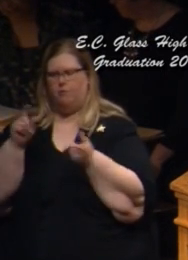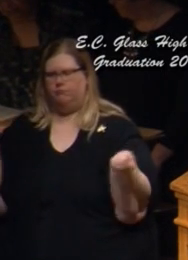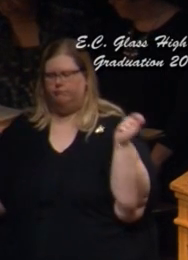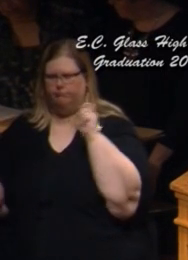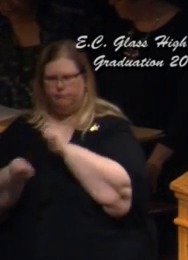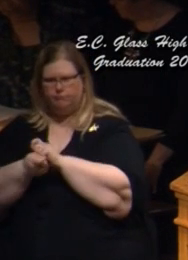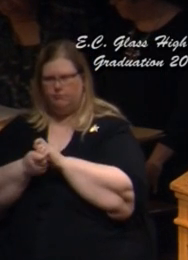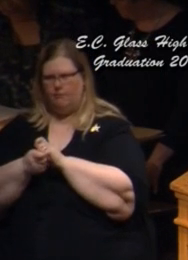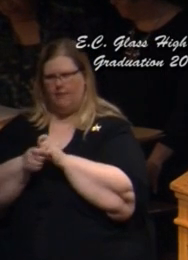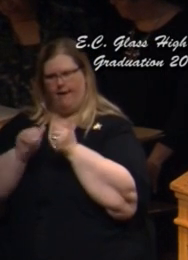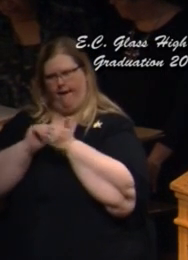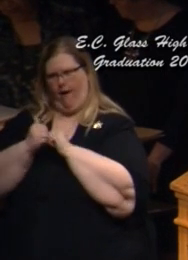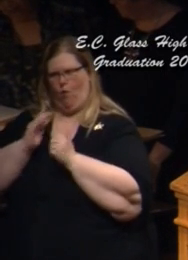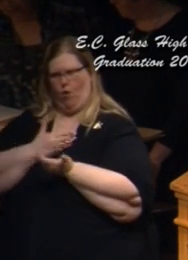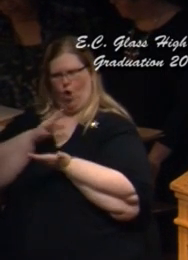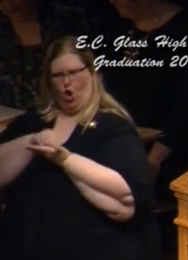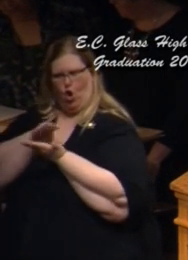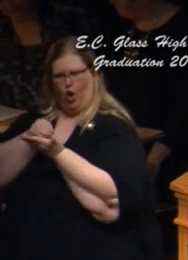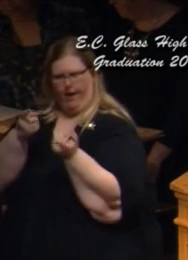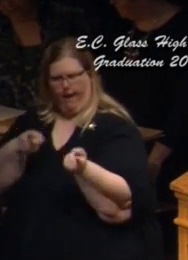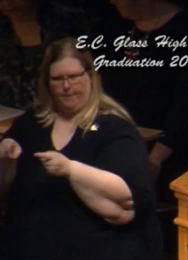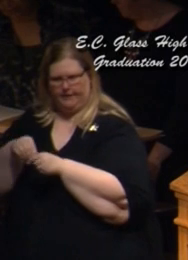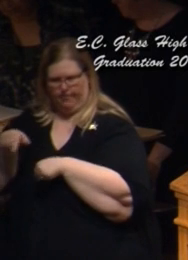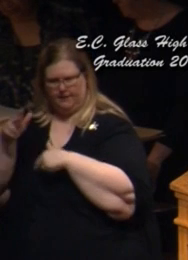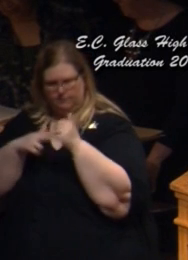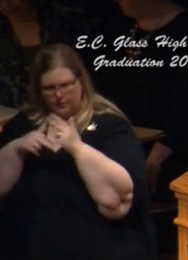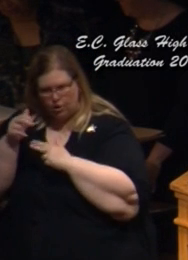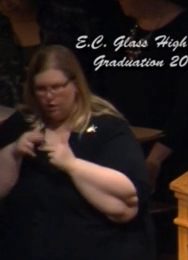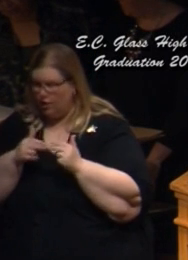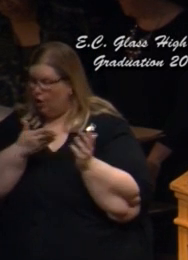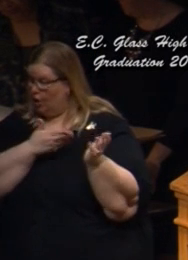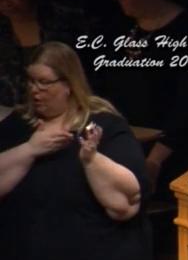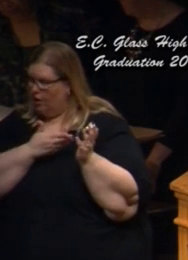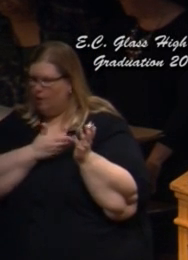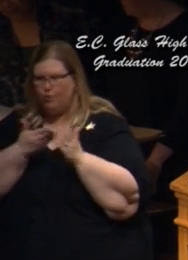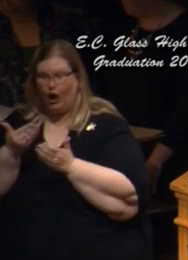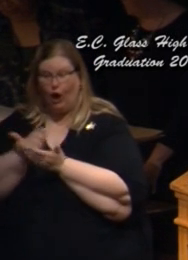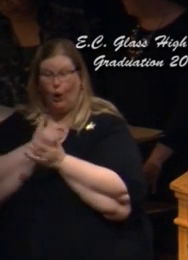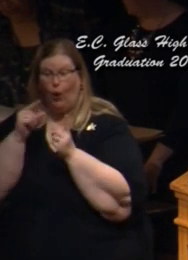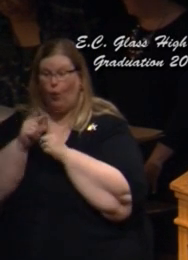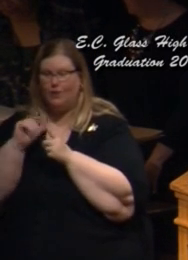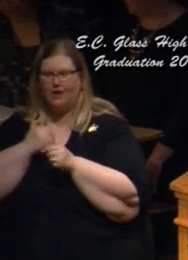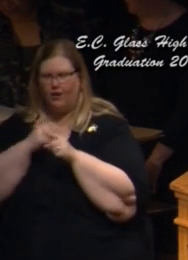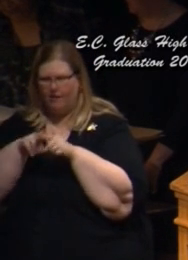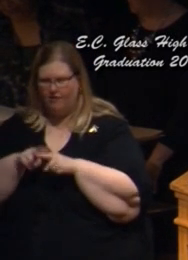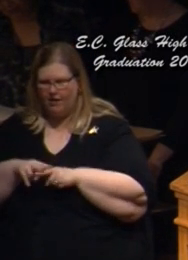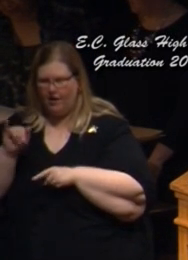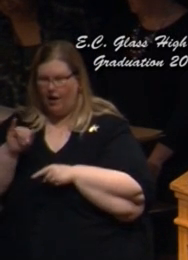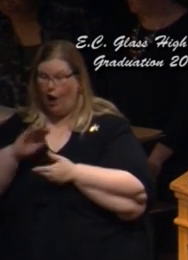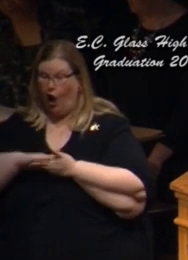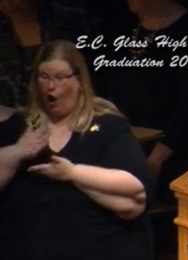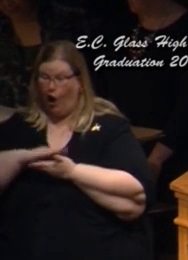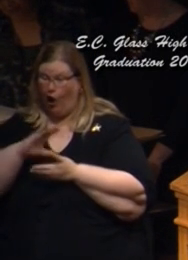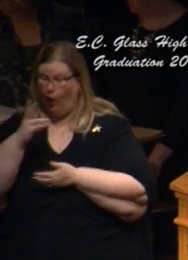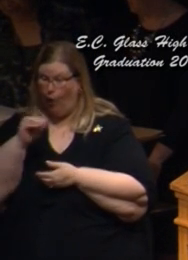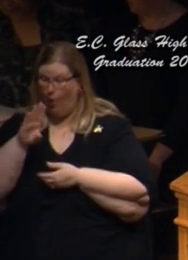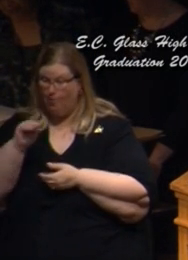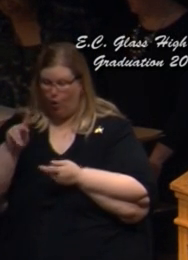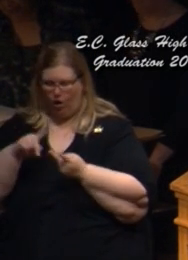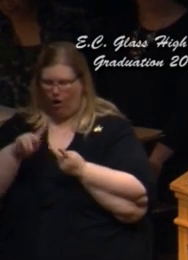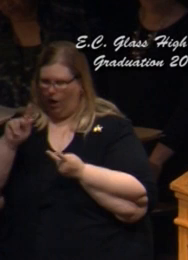revolutionize the way learning took place in this building by bringing words to our vocabulary, such as Chromebooks,